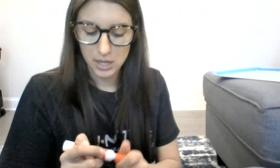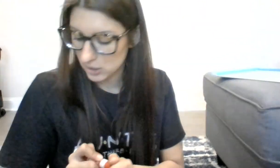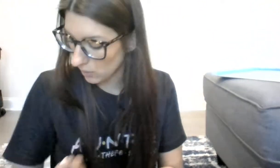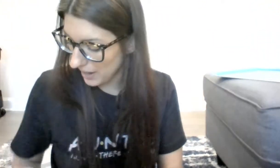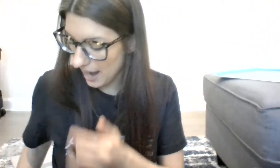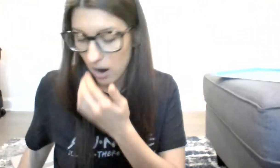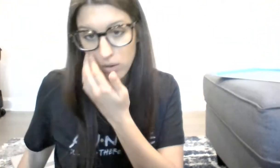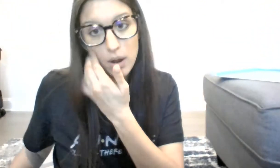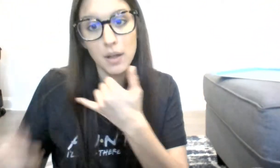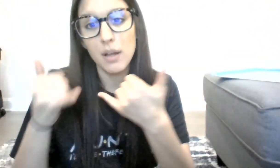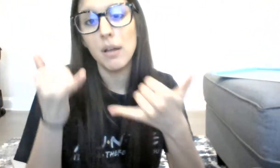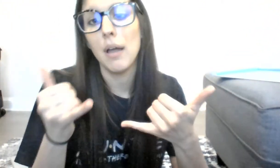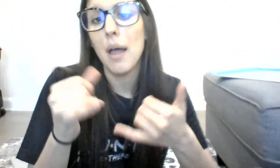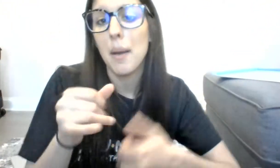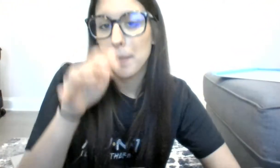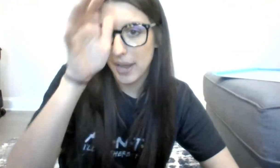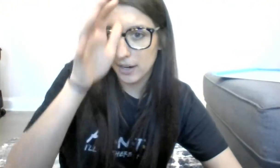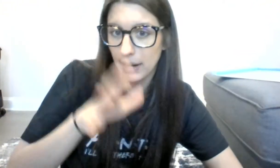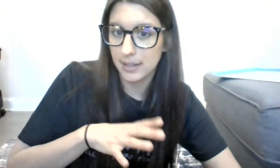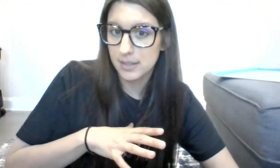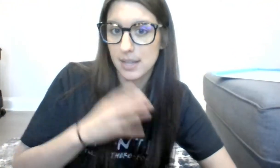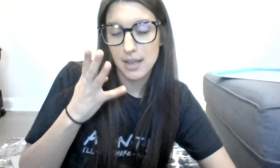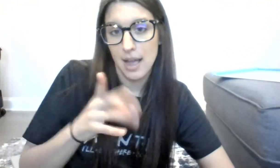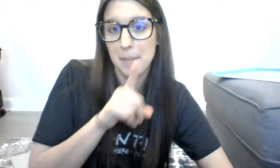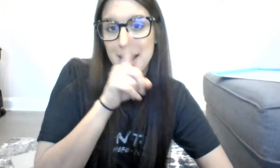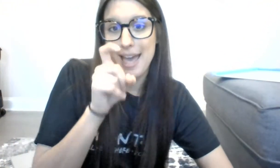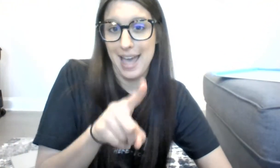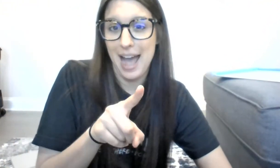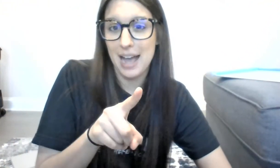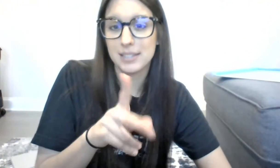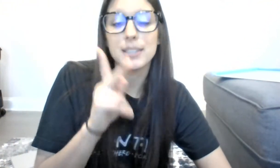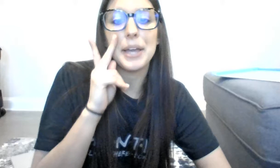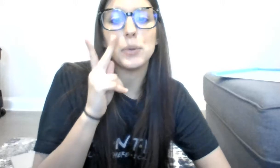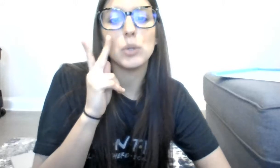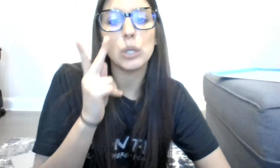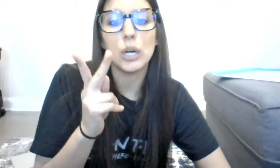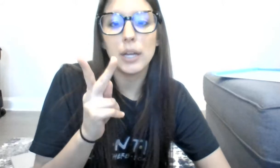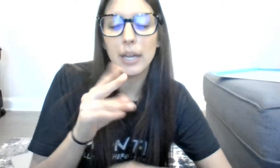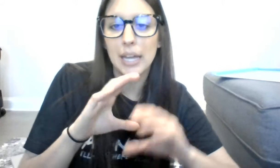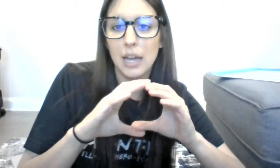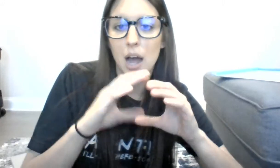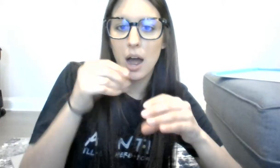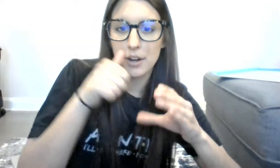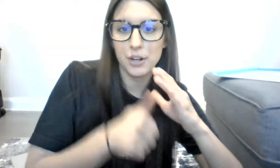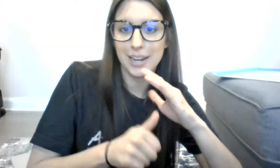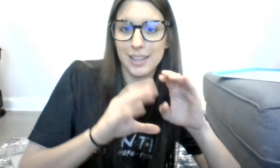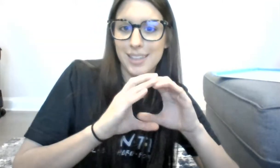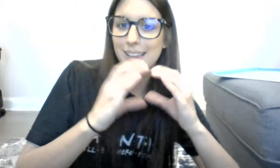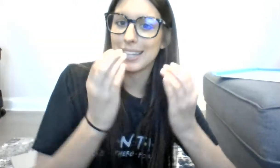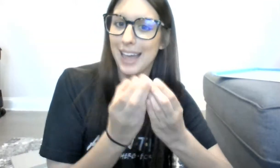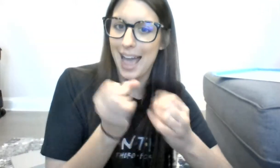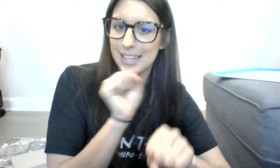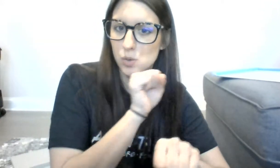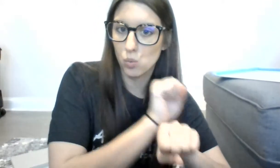So now, parents, I'm going to ask that you look underneath class